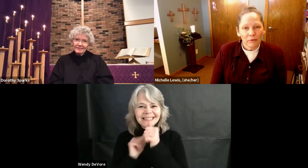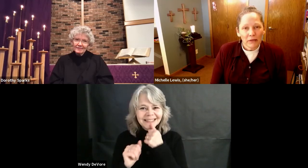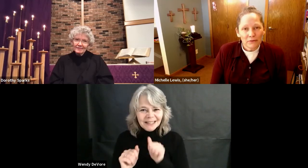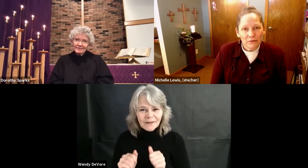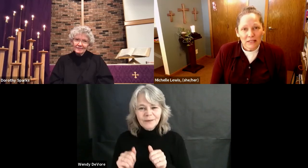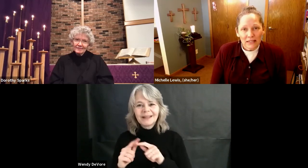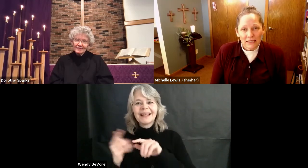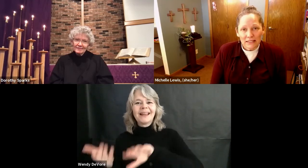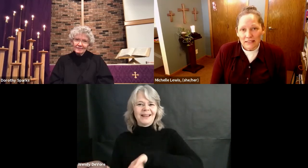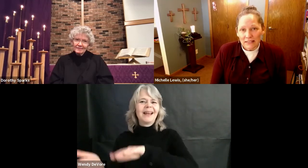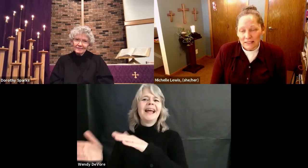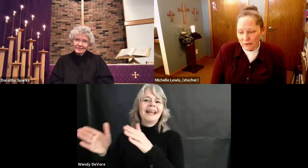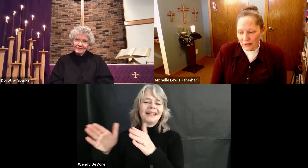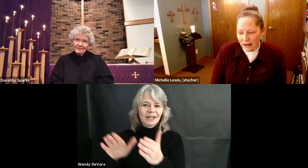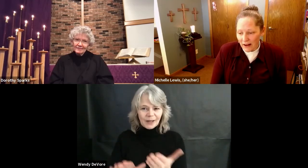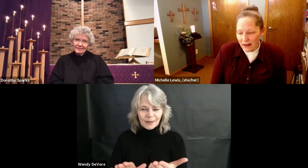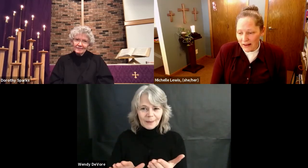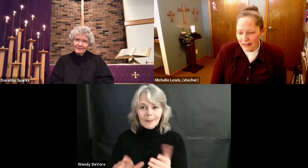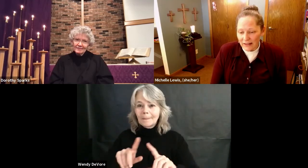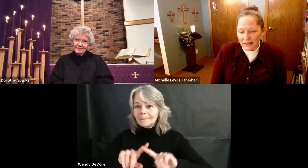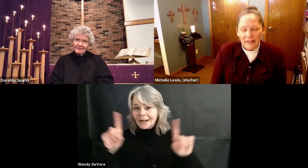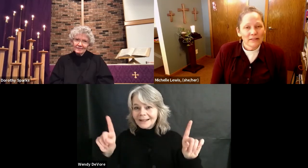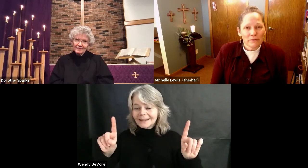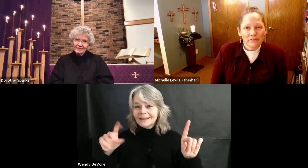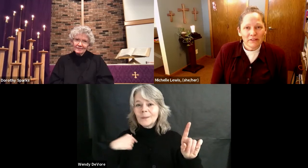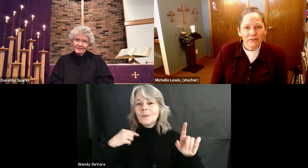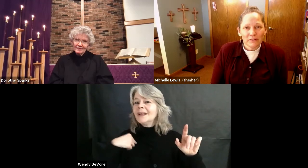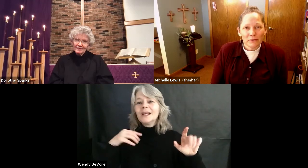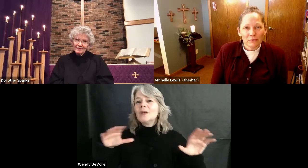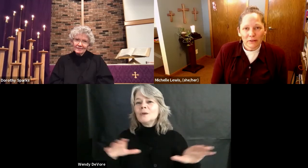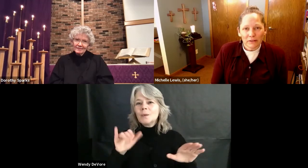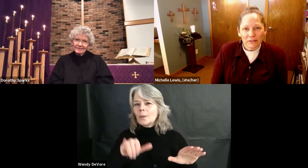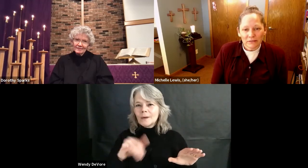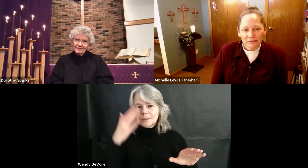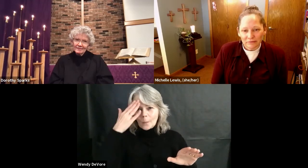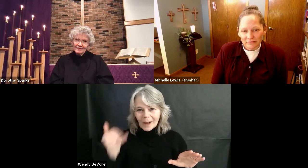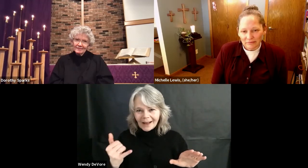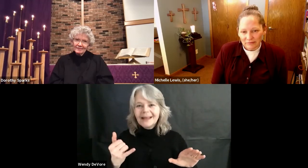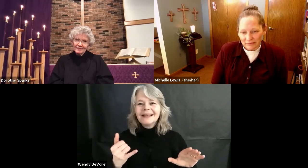But we do this so that God is revealed to the world.